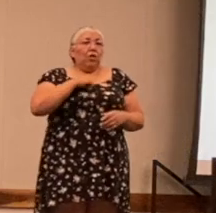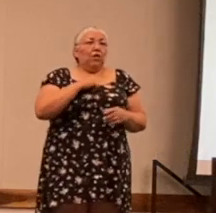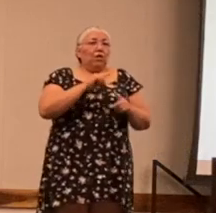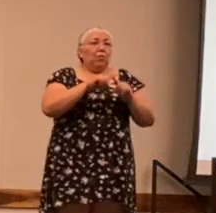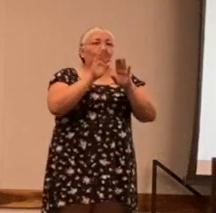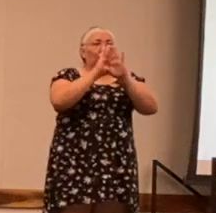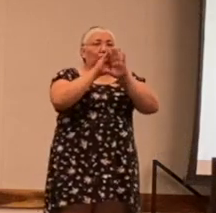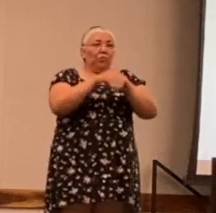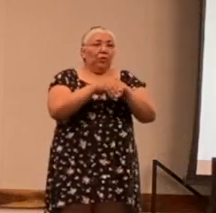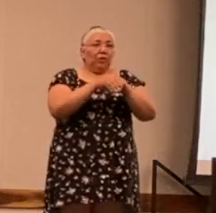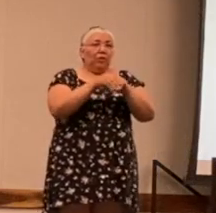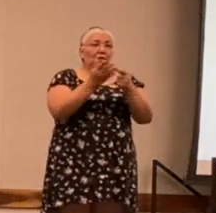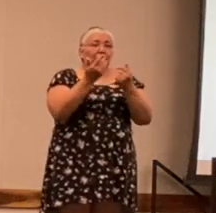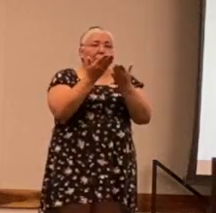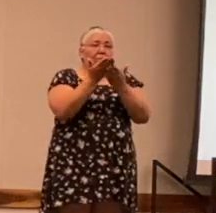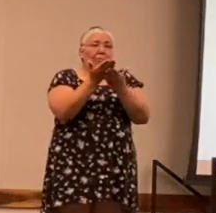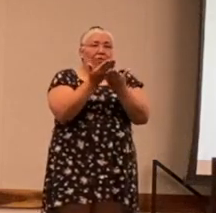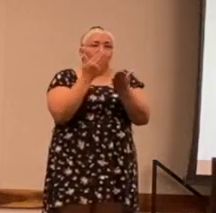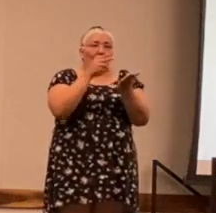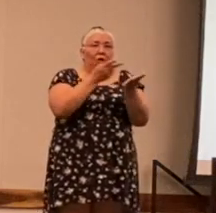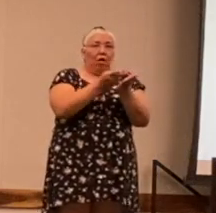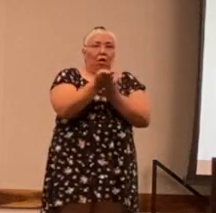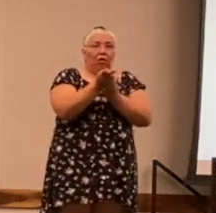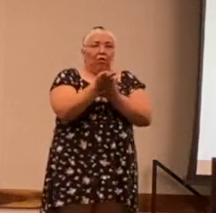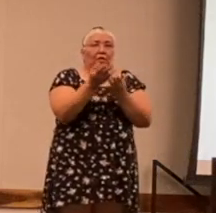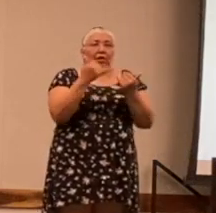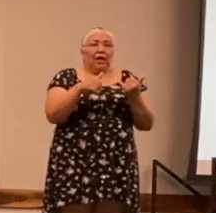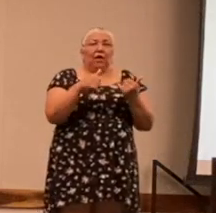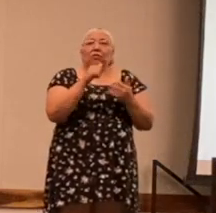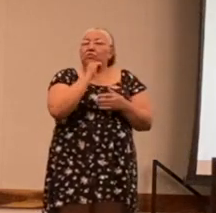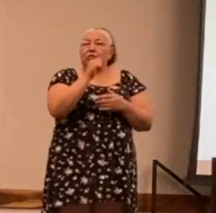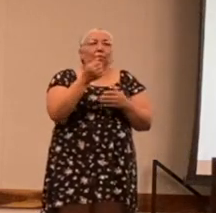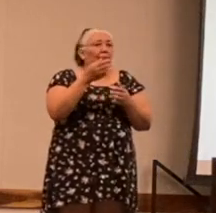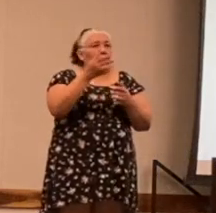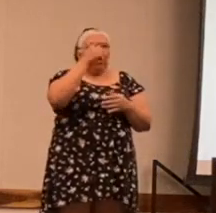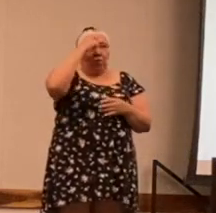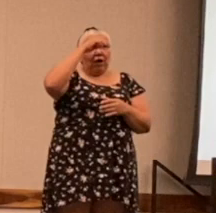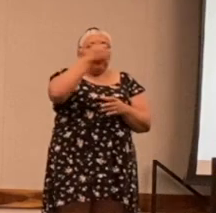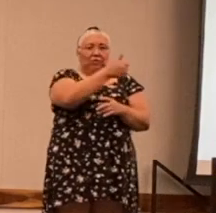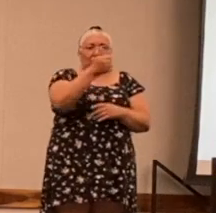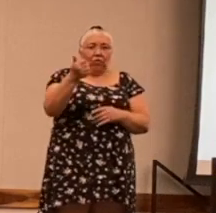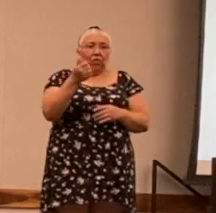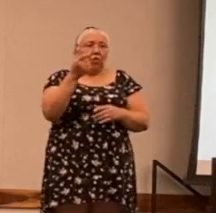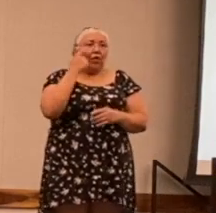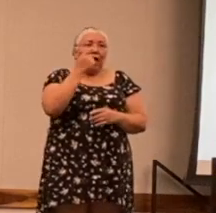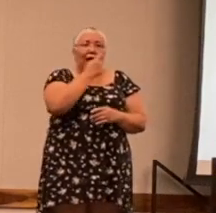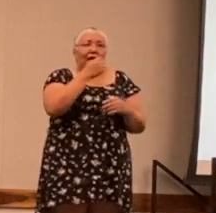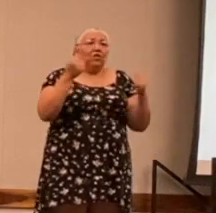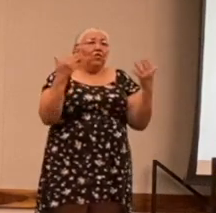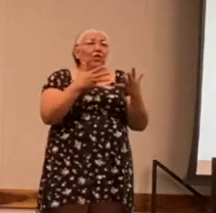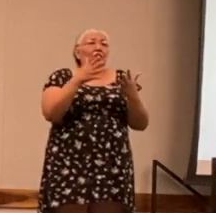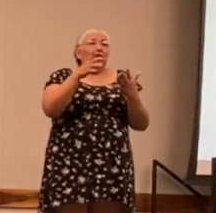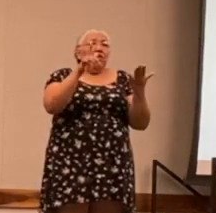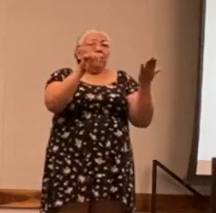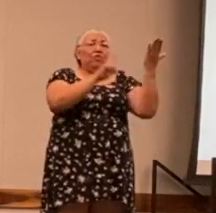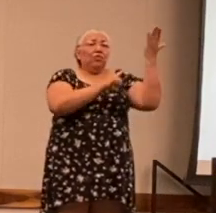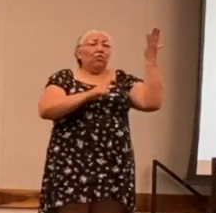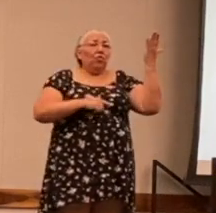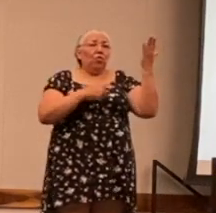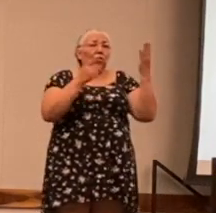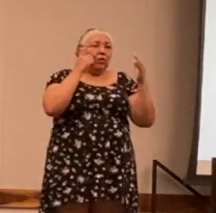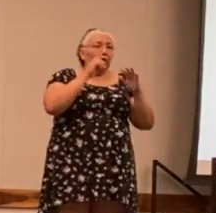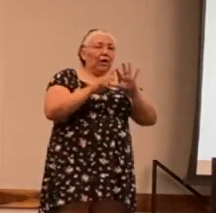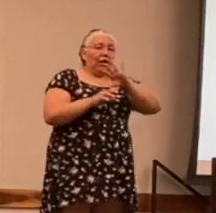comes before honor. Proverbs 3:7 says, don't be wise in your own eyes. Fear the Lord and turn away from